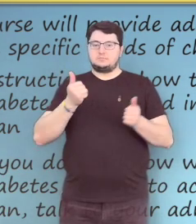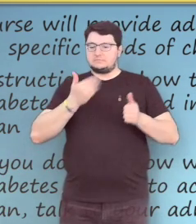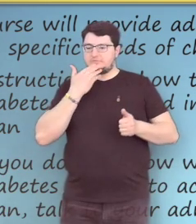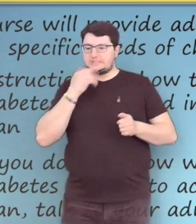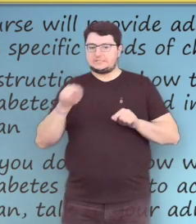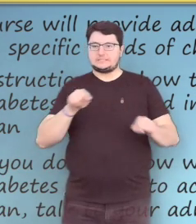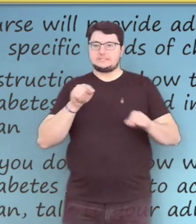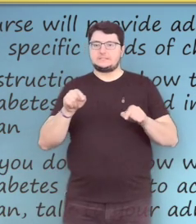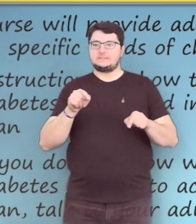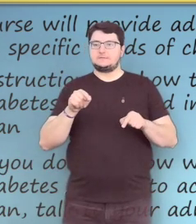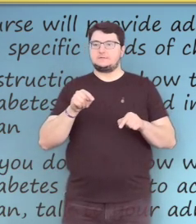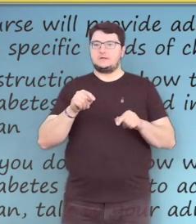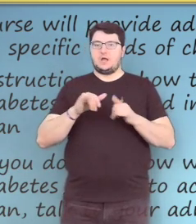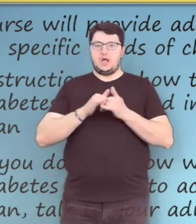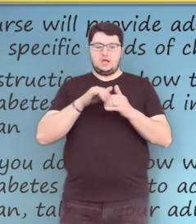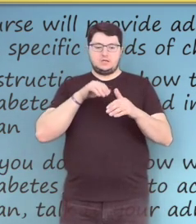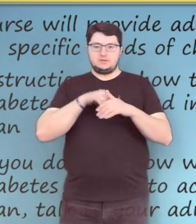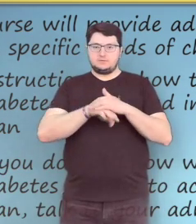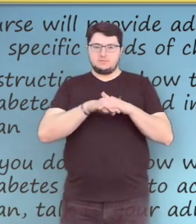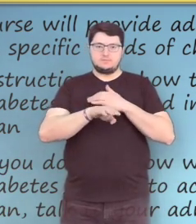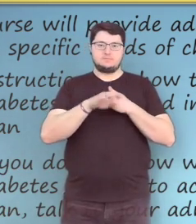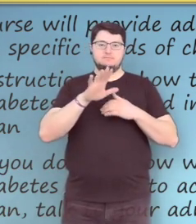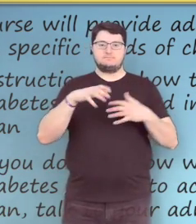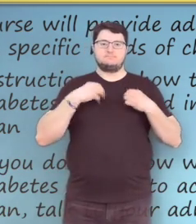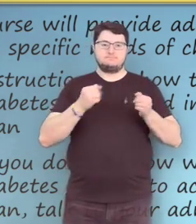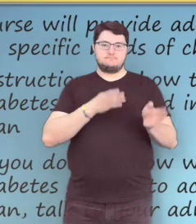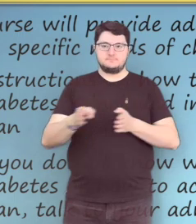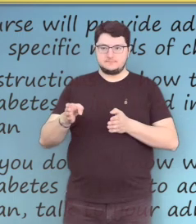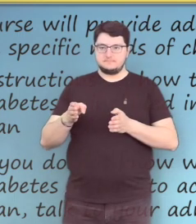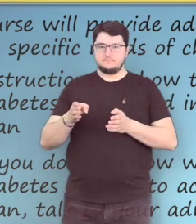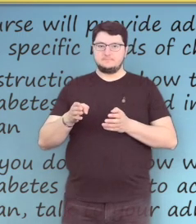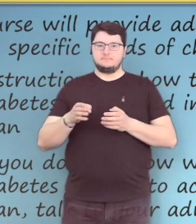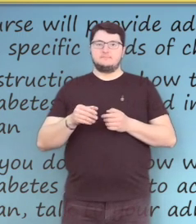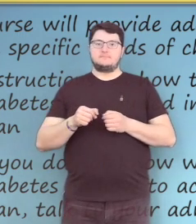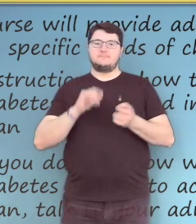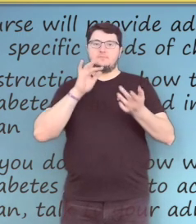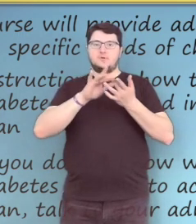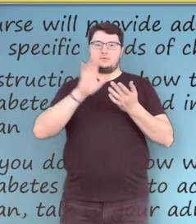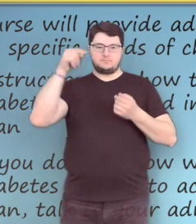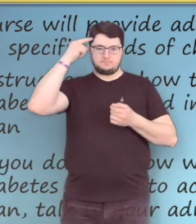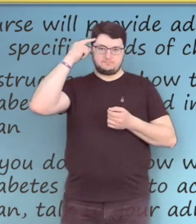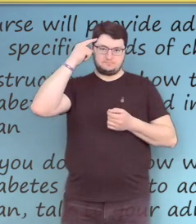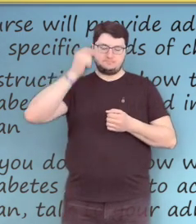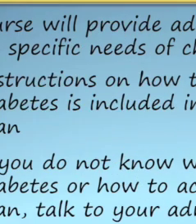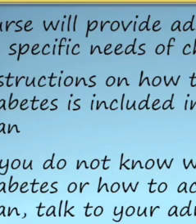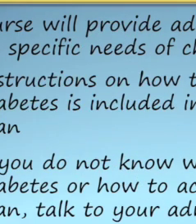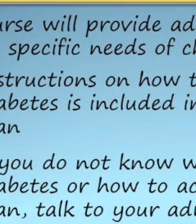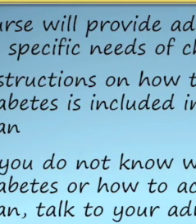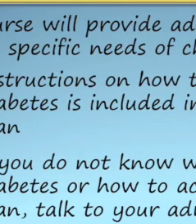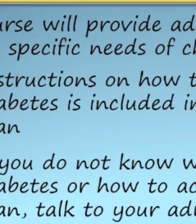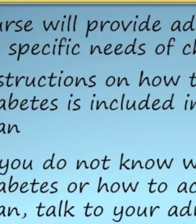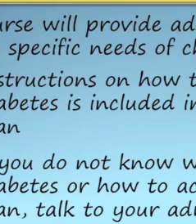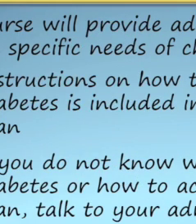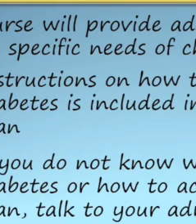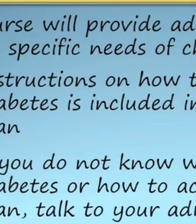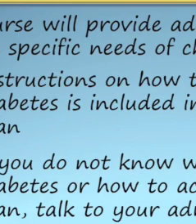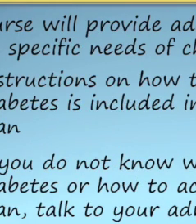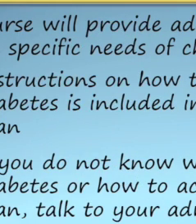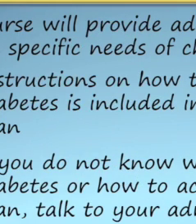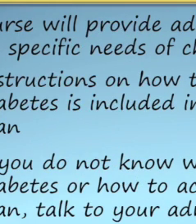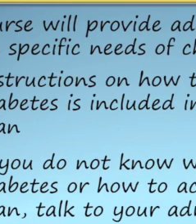not know which children in your care have diabetes or how to access their health care plan, talk to your administrator.